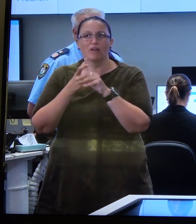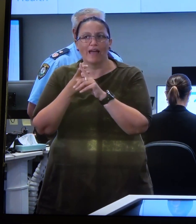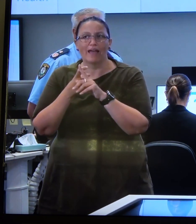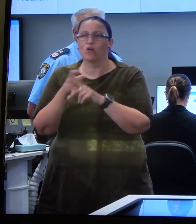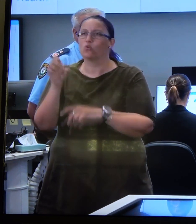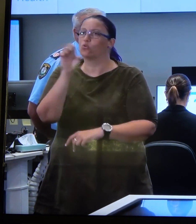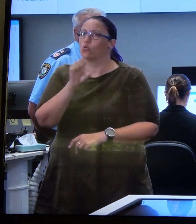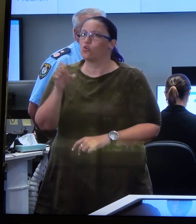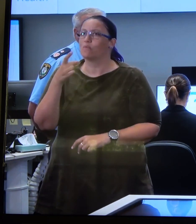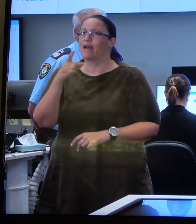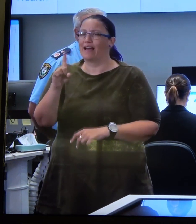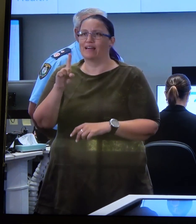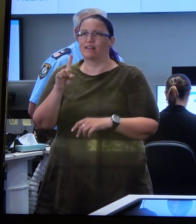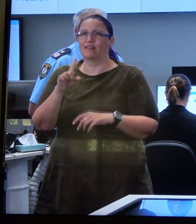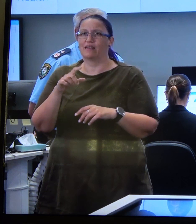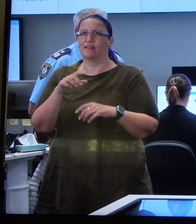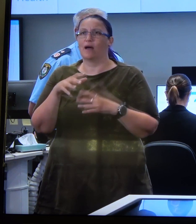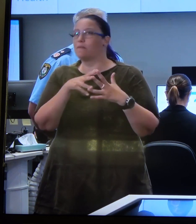and also US.